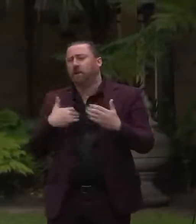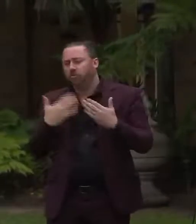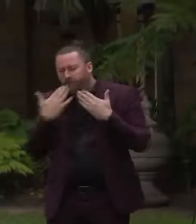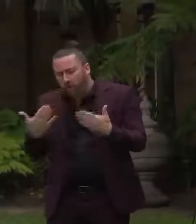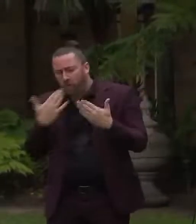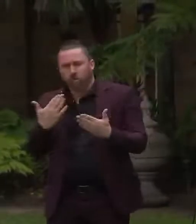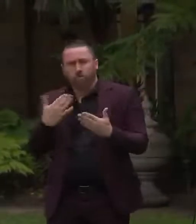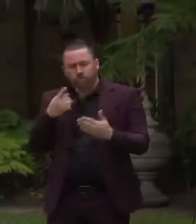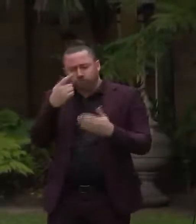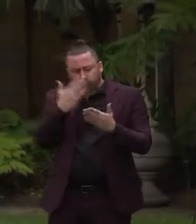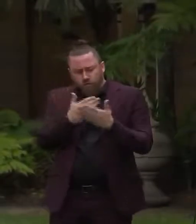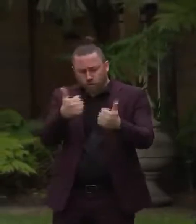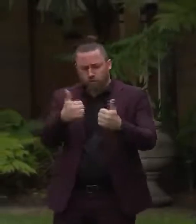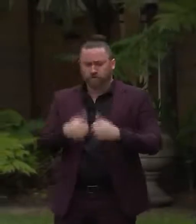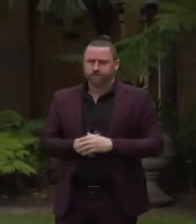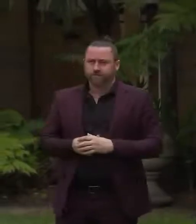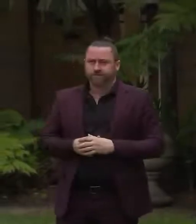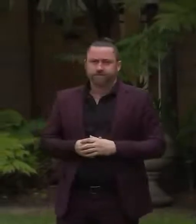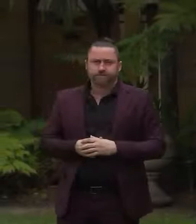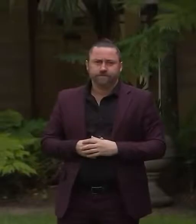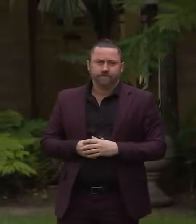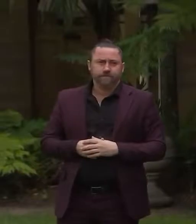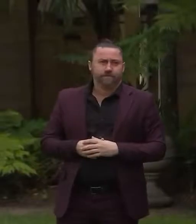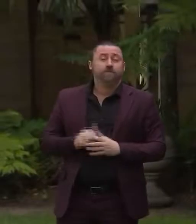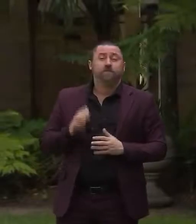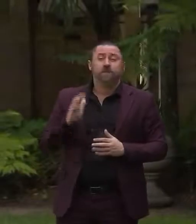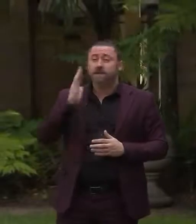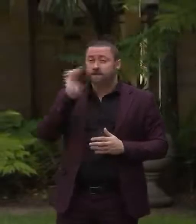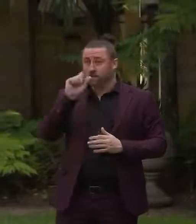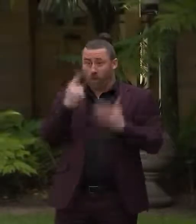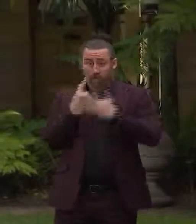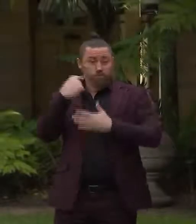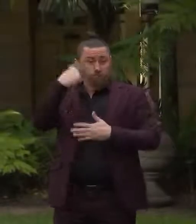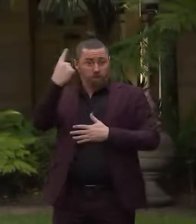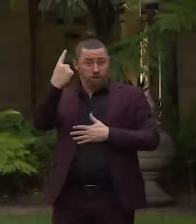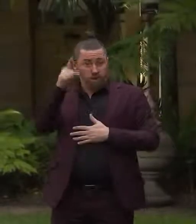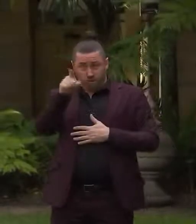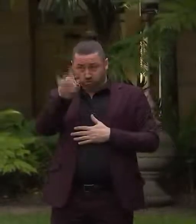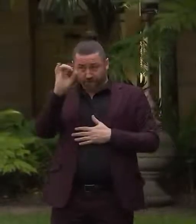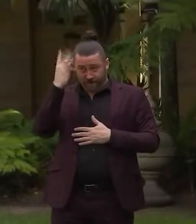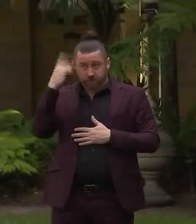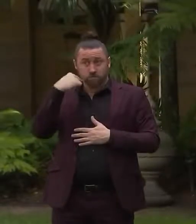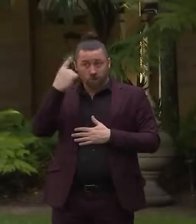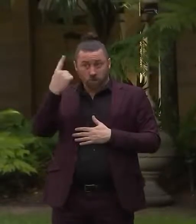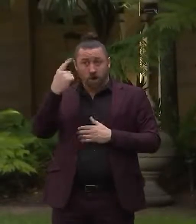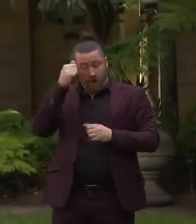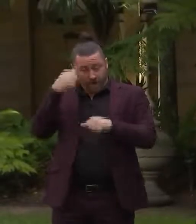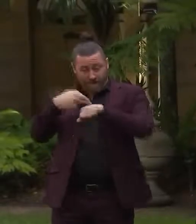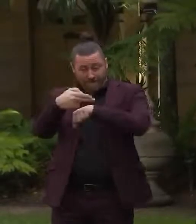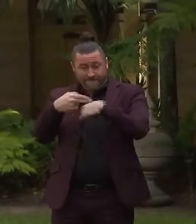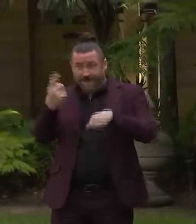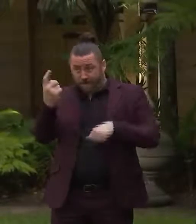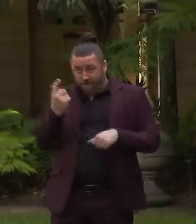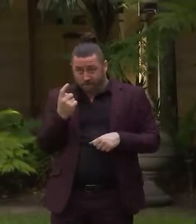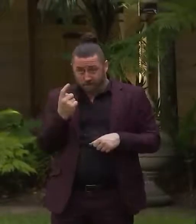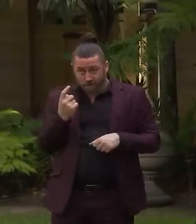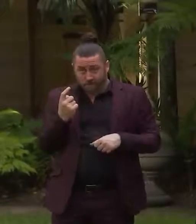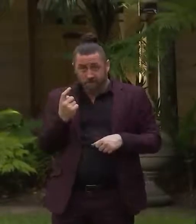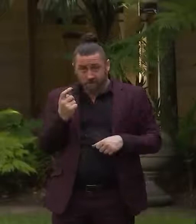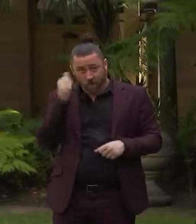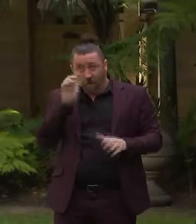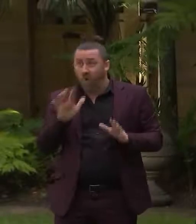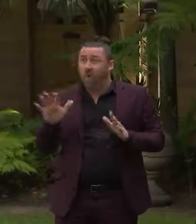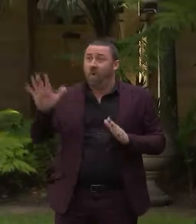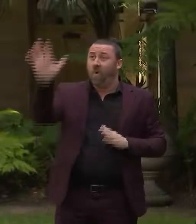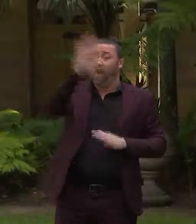that. I just want to remind everyone that irrespective of what happens tomorrow, the decision, we are moving into Easter, and we can expect right across the